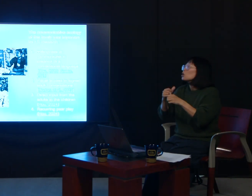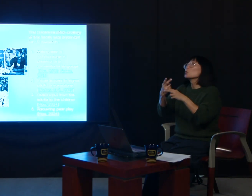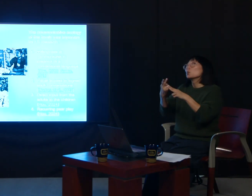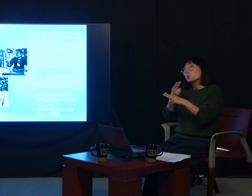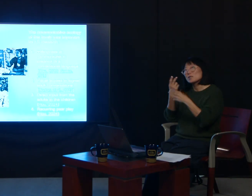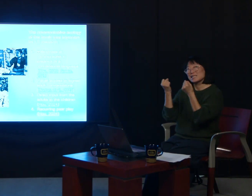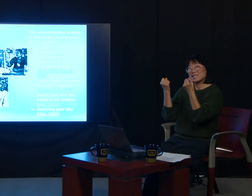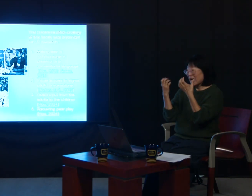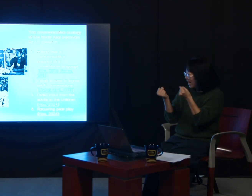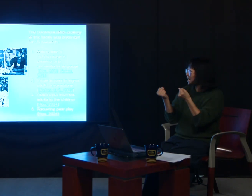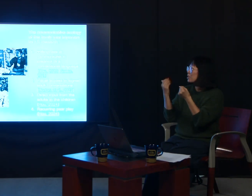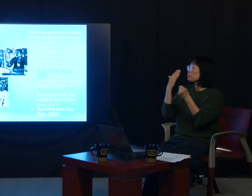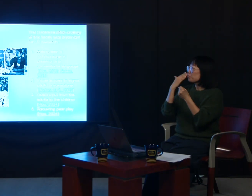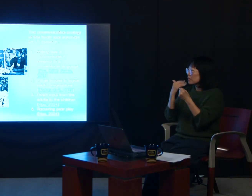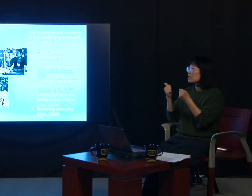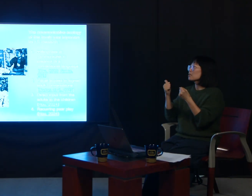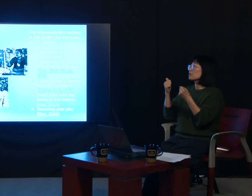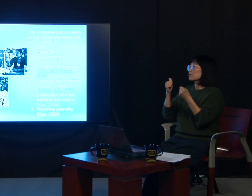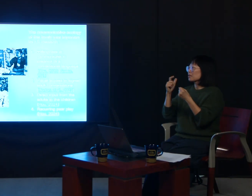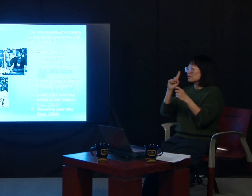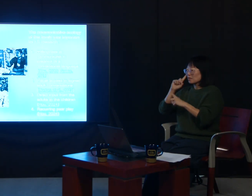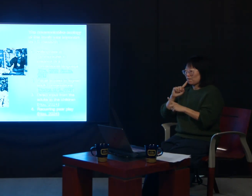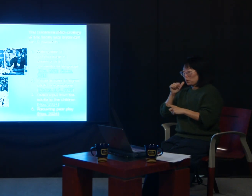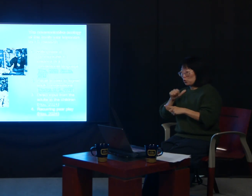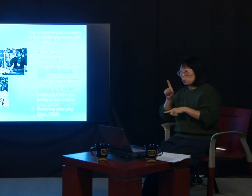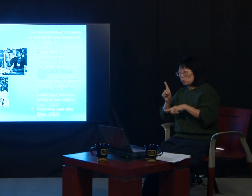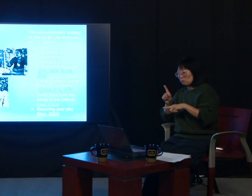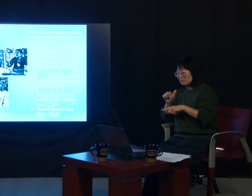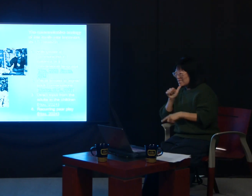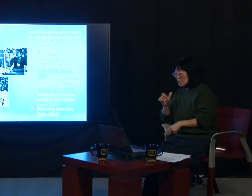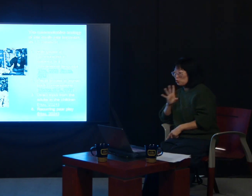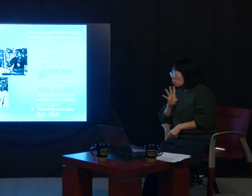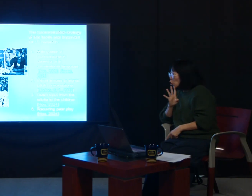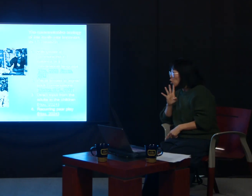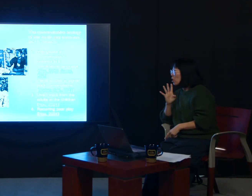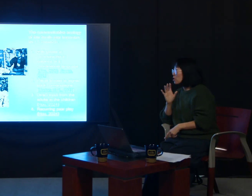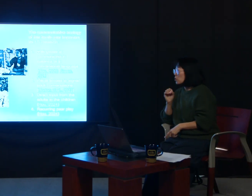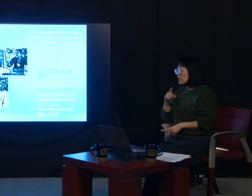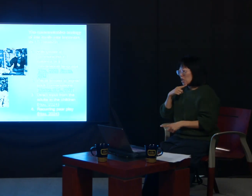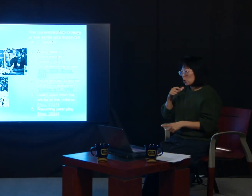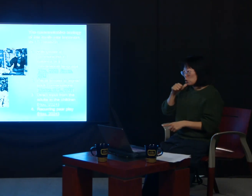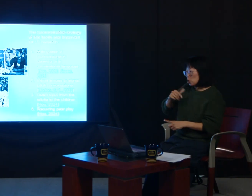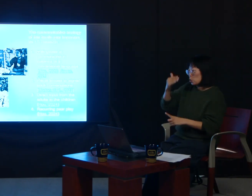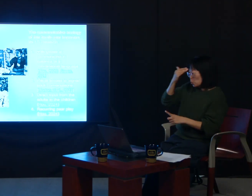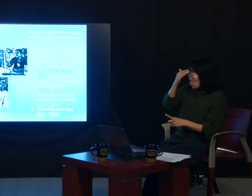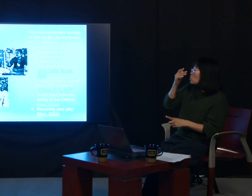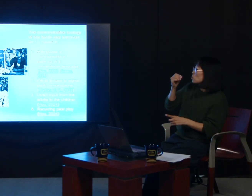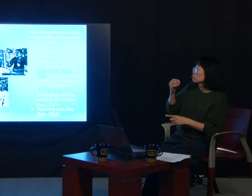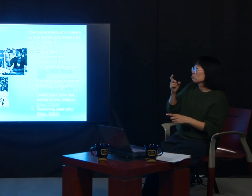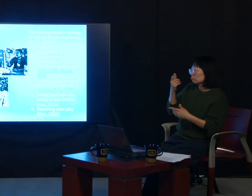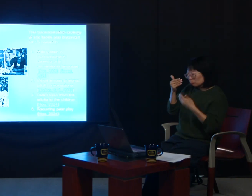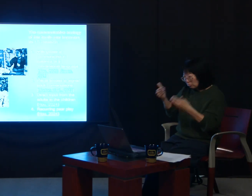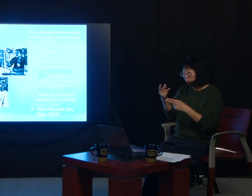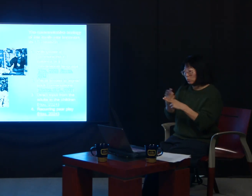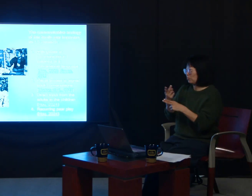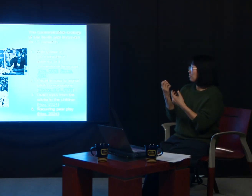with one another. They would sign because the deaf girl didn't speak, and the hearing girl knew that, so they used